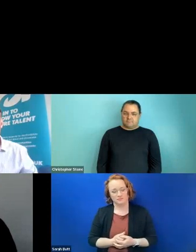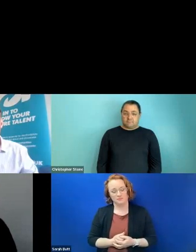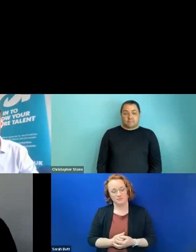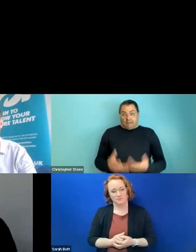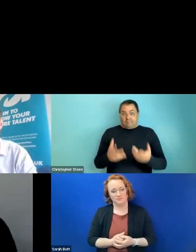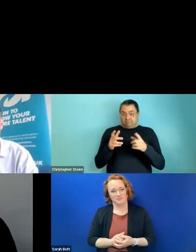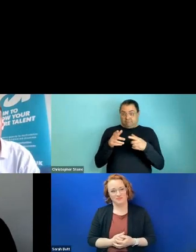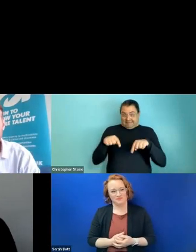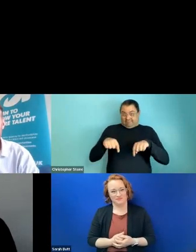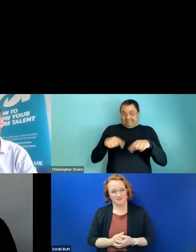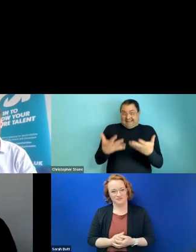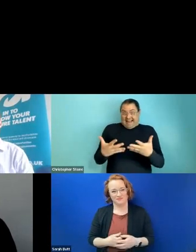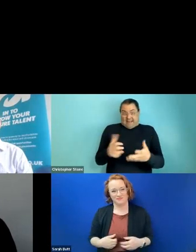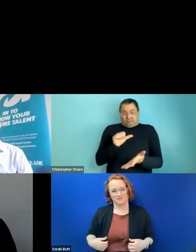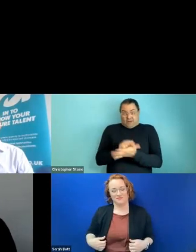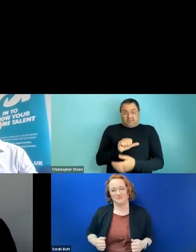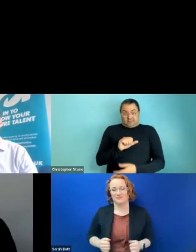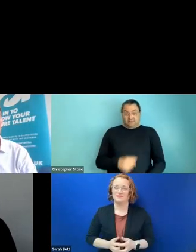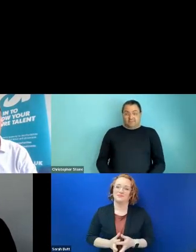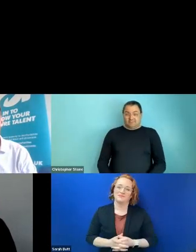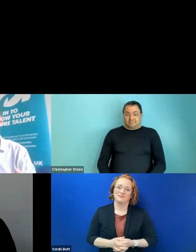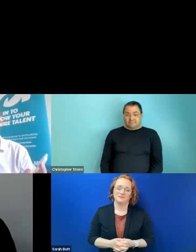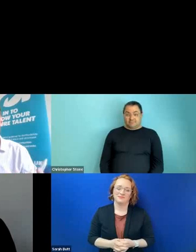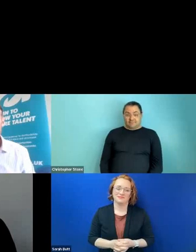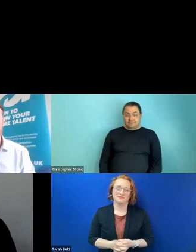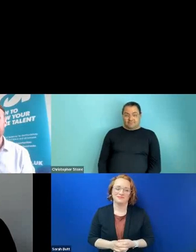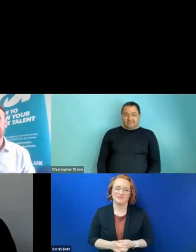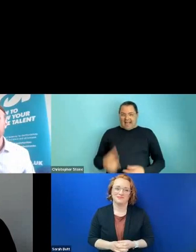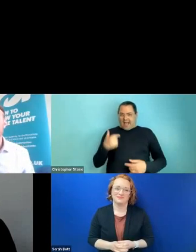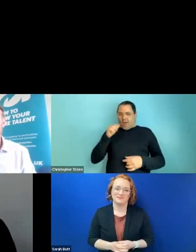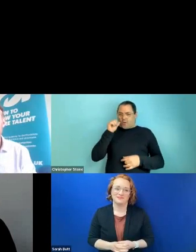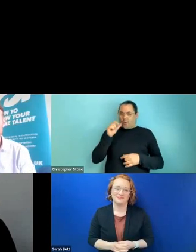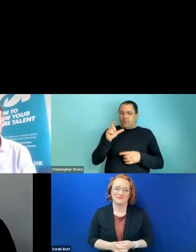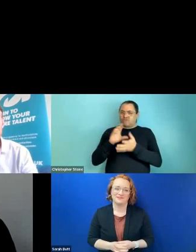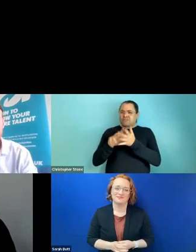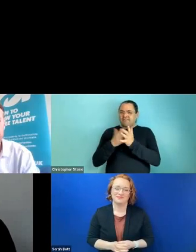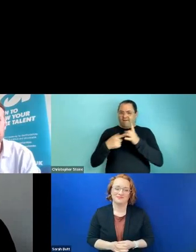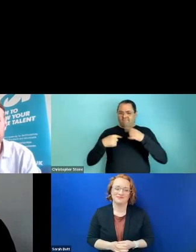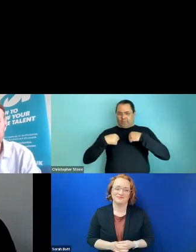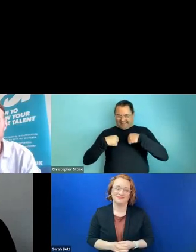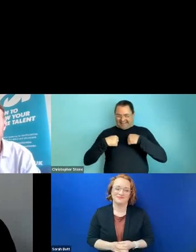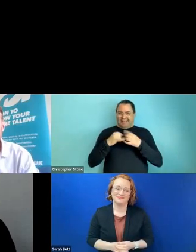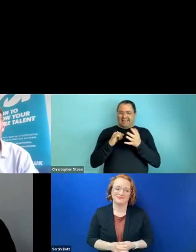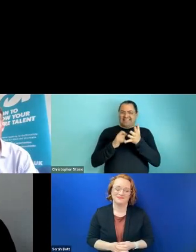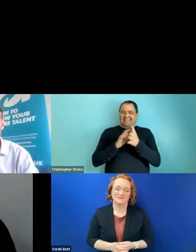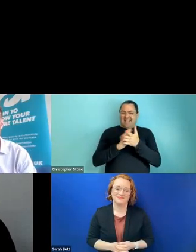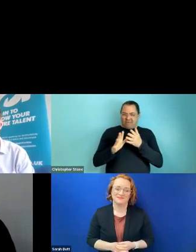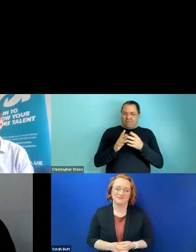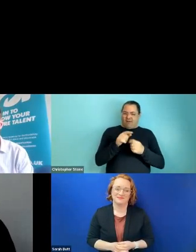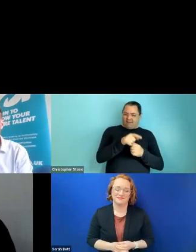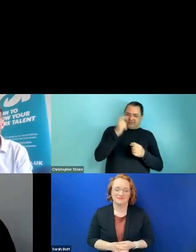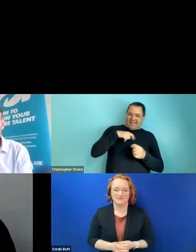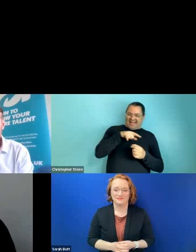what we're doing right now. Yes, Yeah. exactly. Haven't noticed. Exactly. So Christopher is interpreting me, and Sarah is interpreting Jenny.